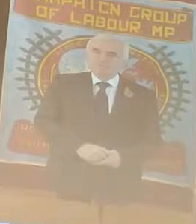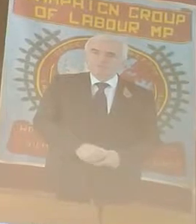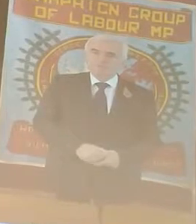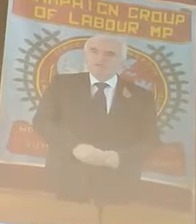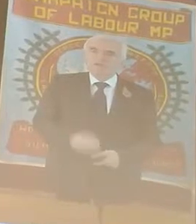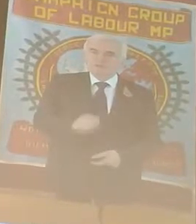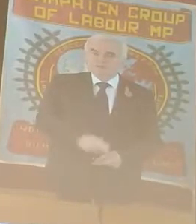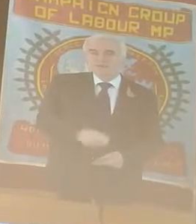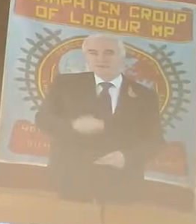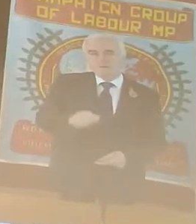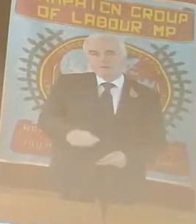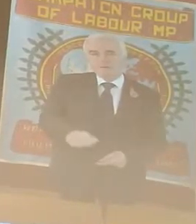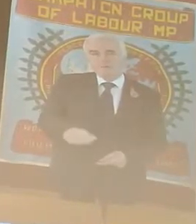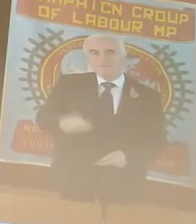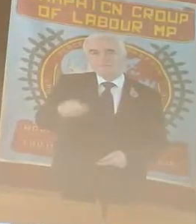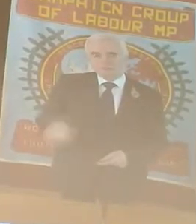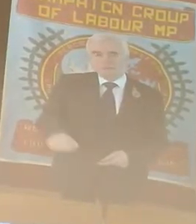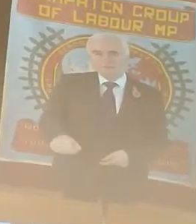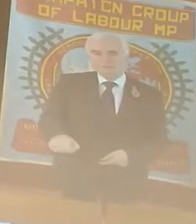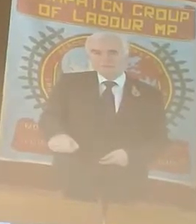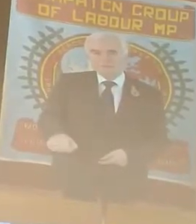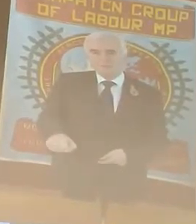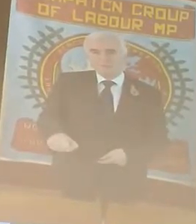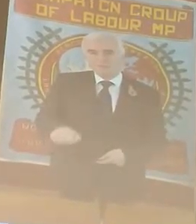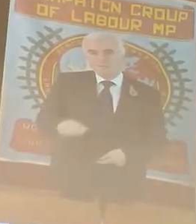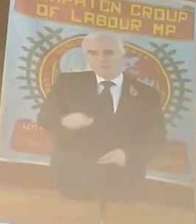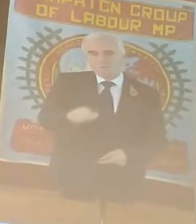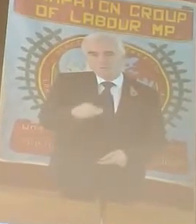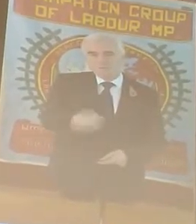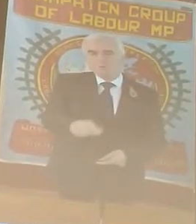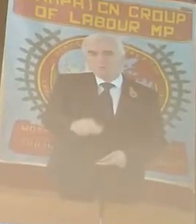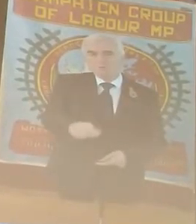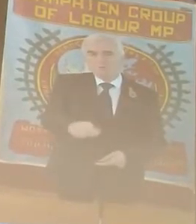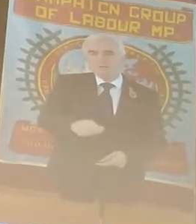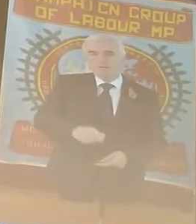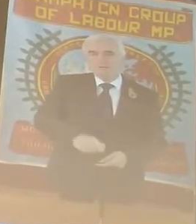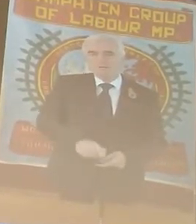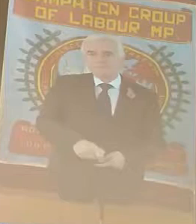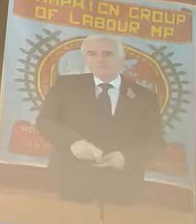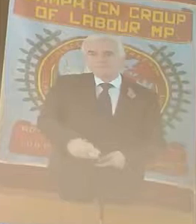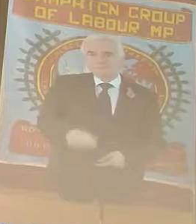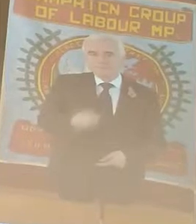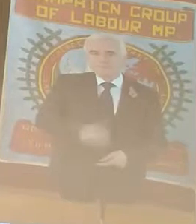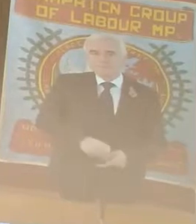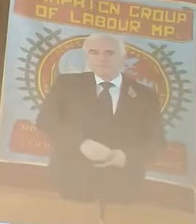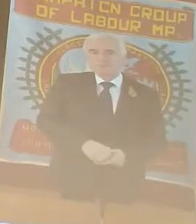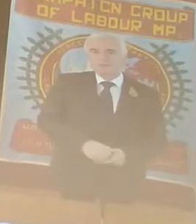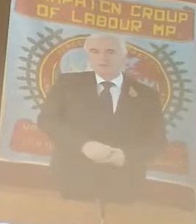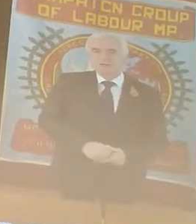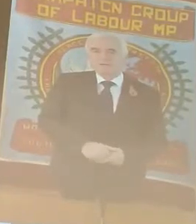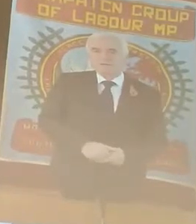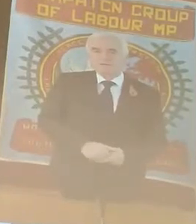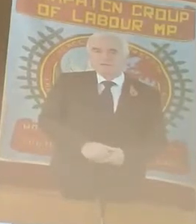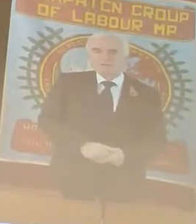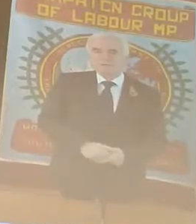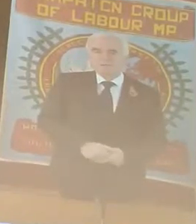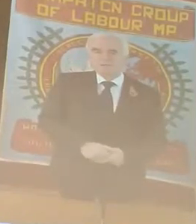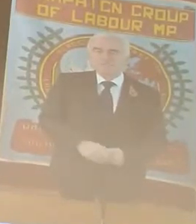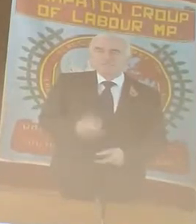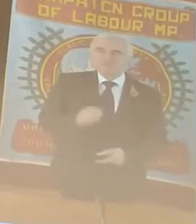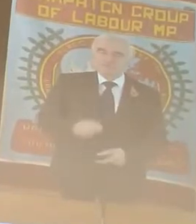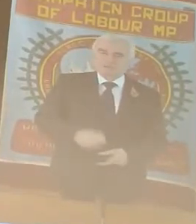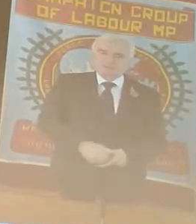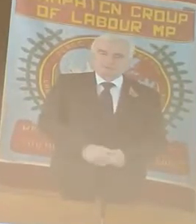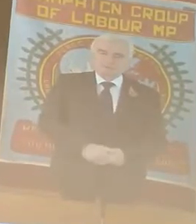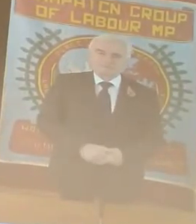for disabled people. Nothing about us without us. You will go into government just as much as when you're in that election